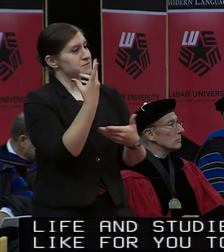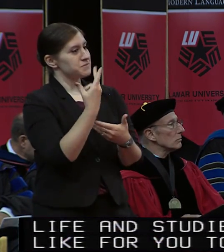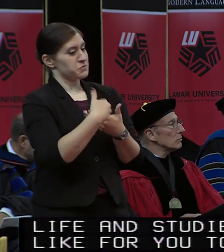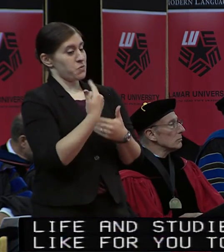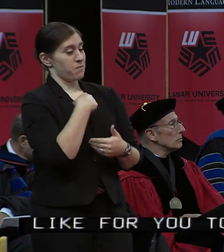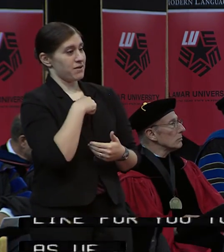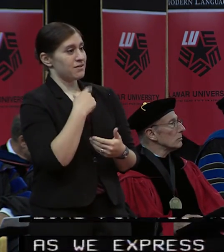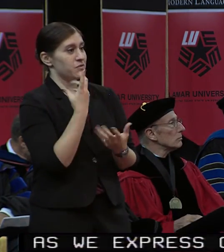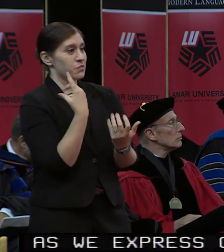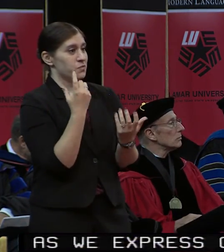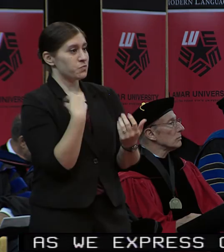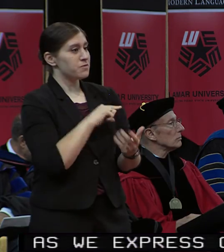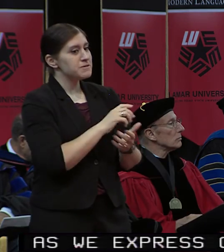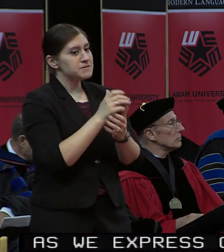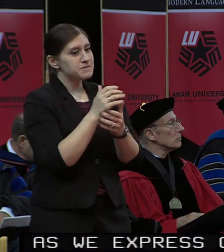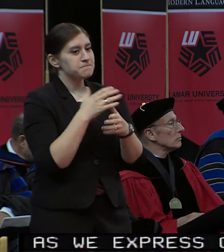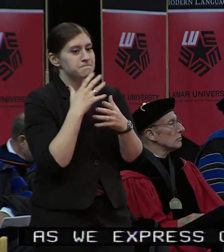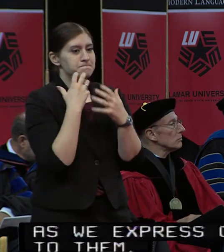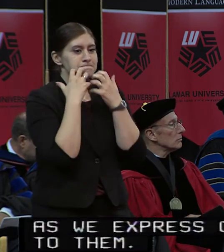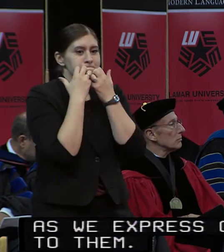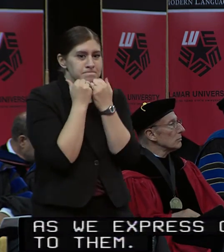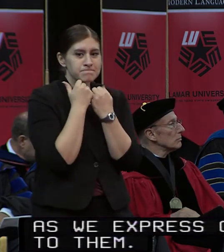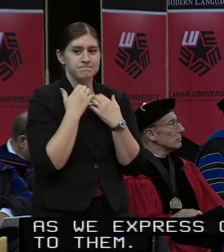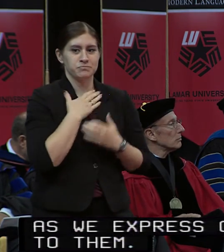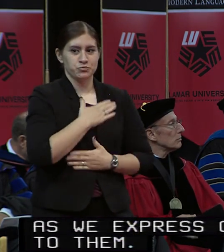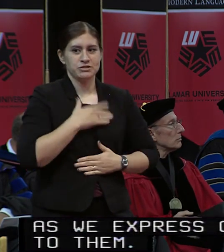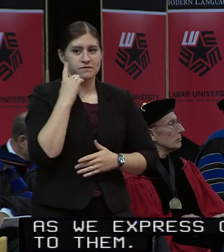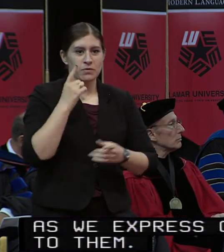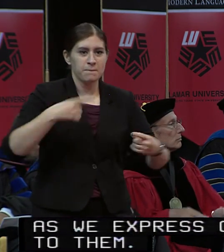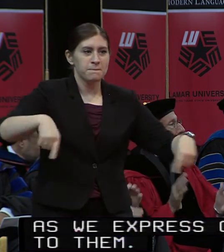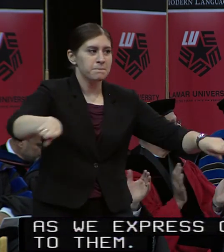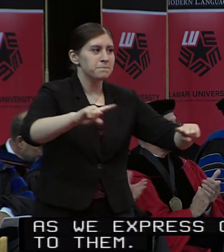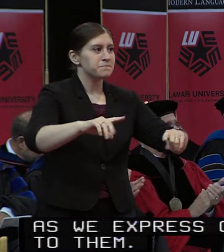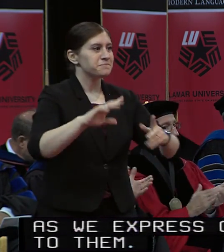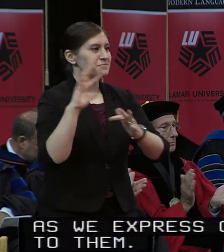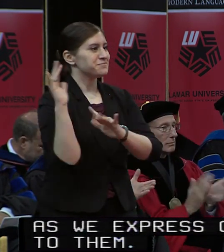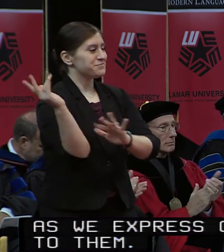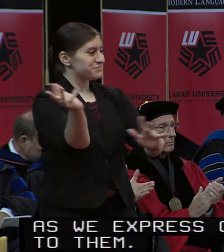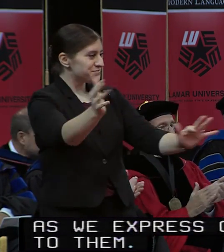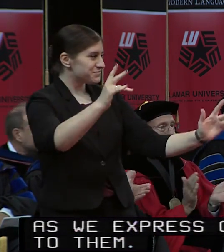we express our appreciation to them.